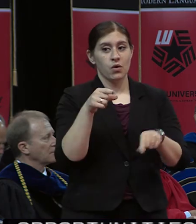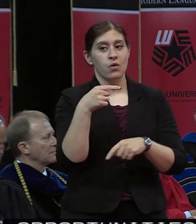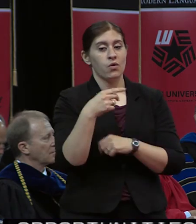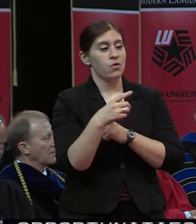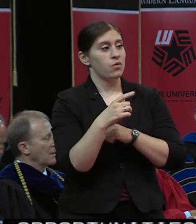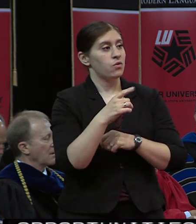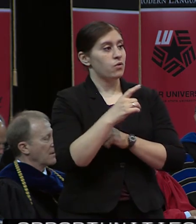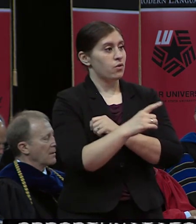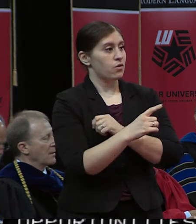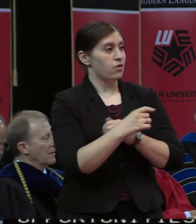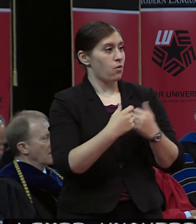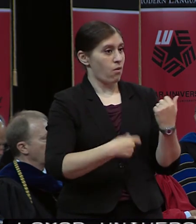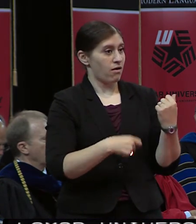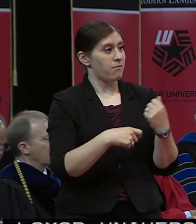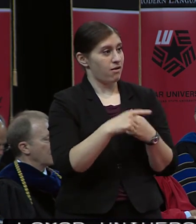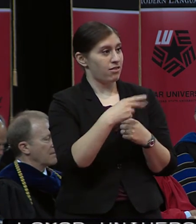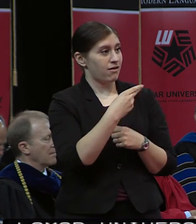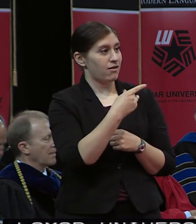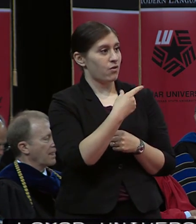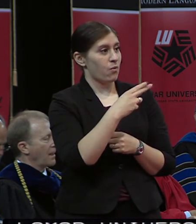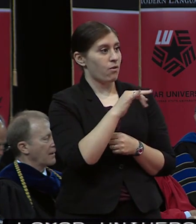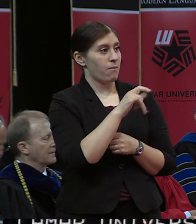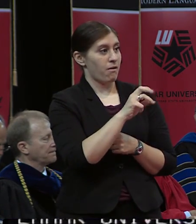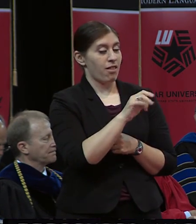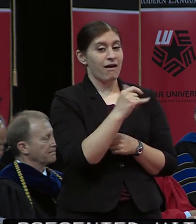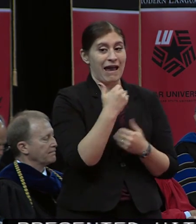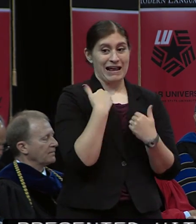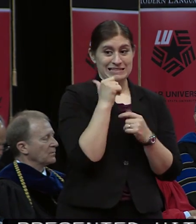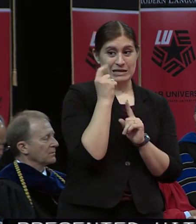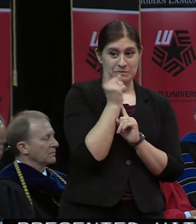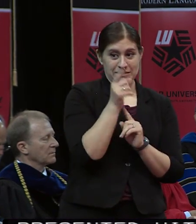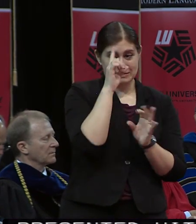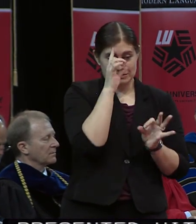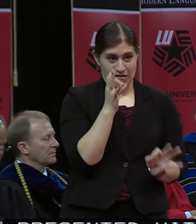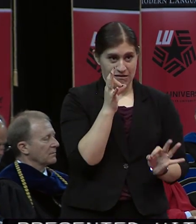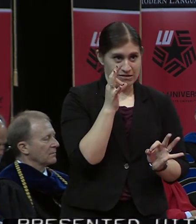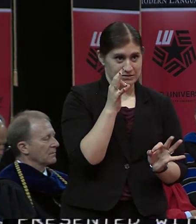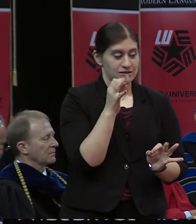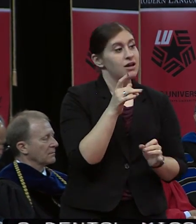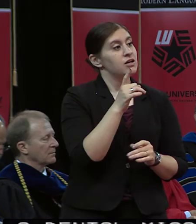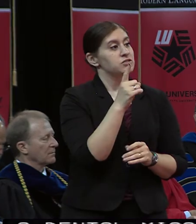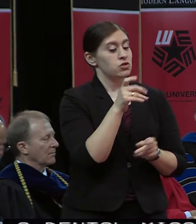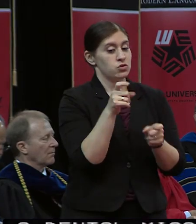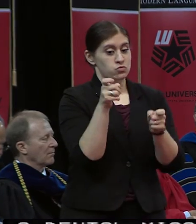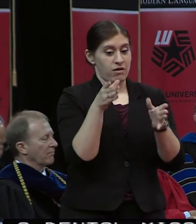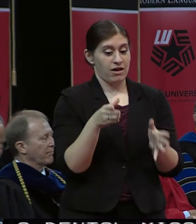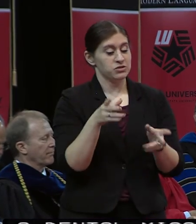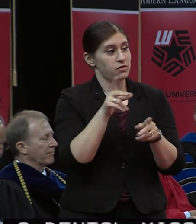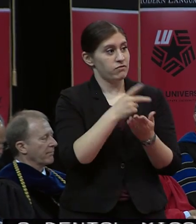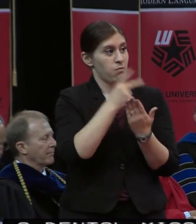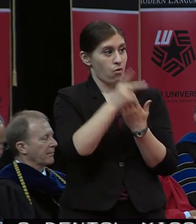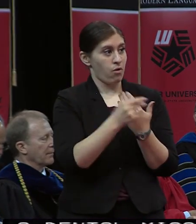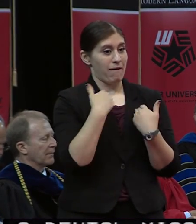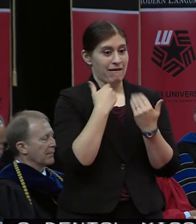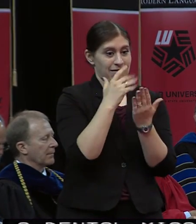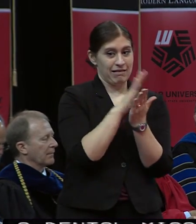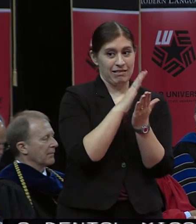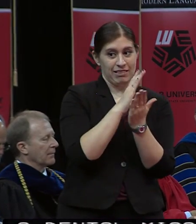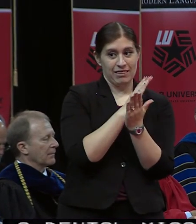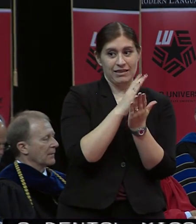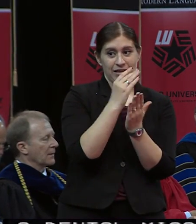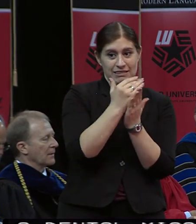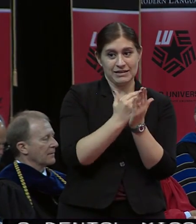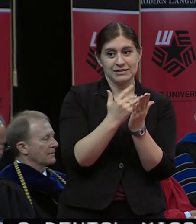mission trip. I had 10 minutes to decide if I was going to go or not. The director of the program was holding up the list and waiting for